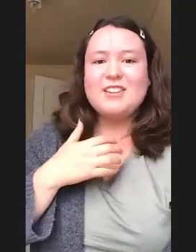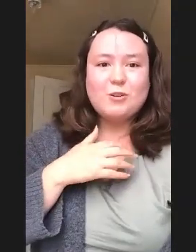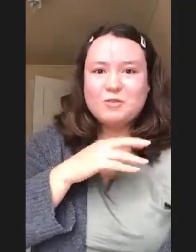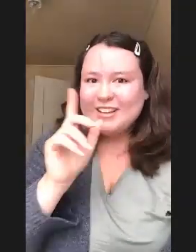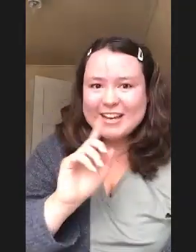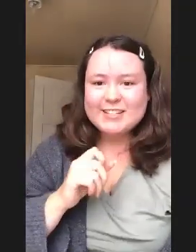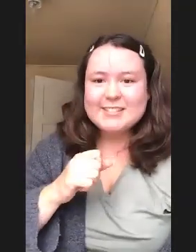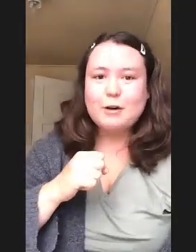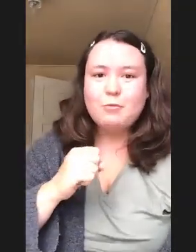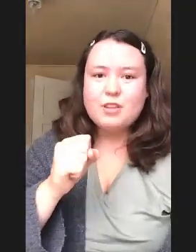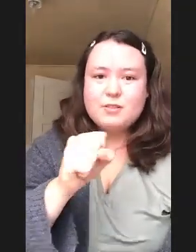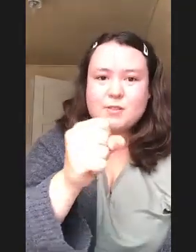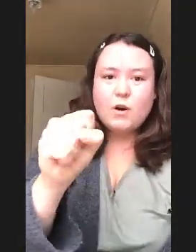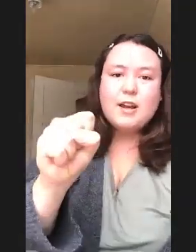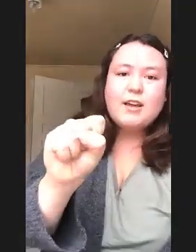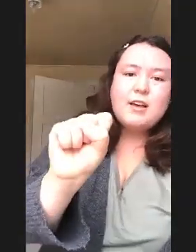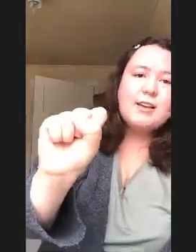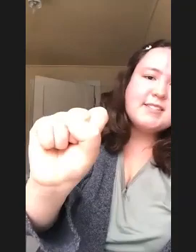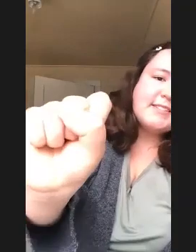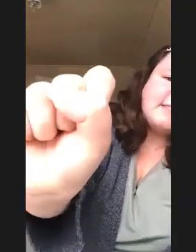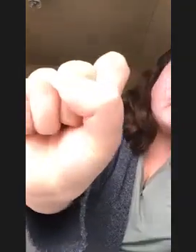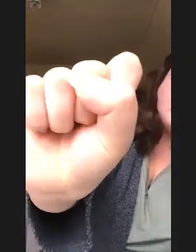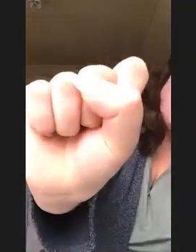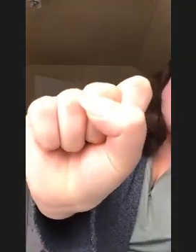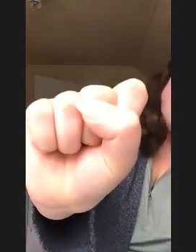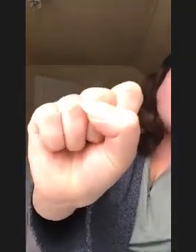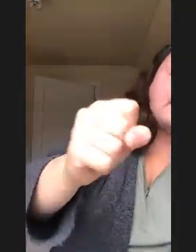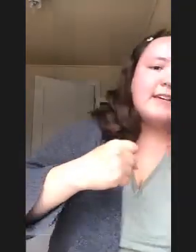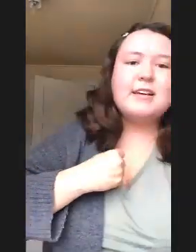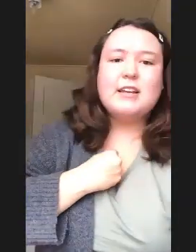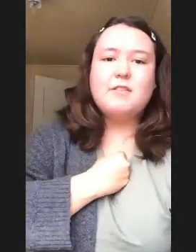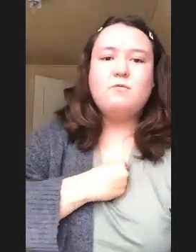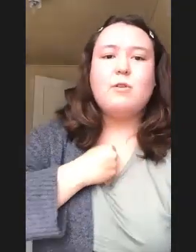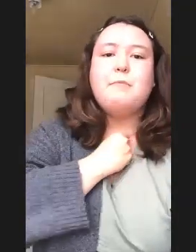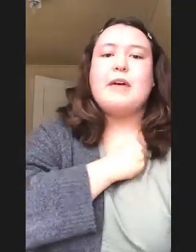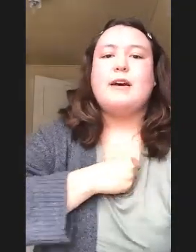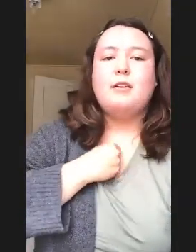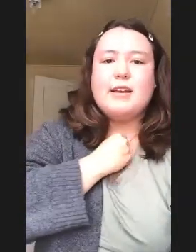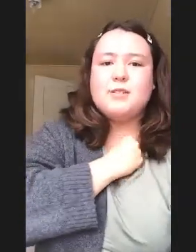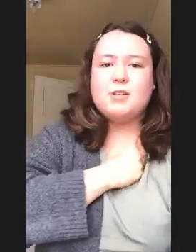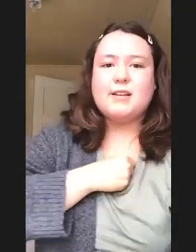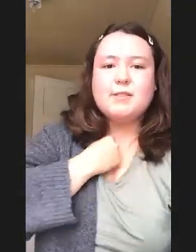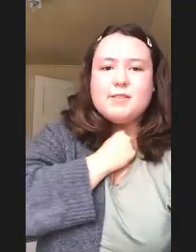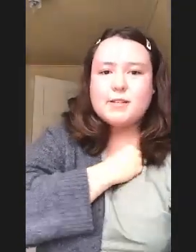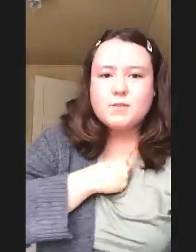Don't get it mixed up with sorry, because this is S, and you would rub that against your chest. You would say